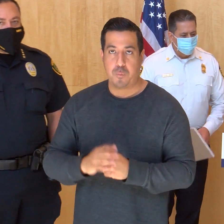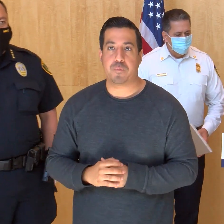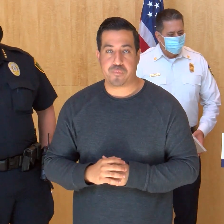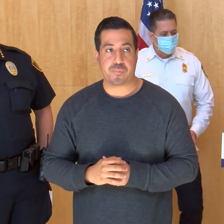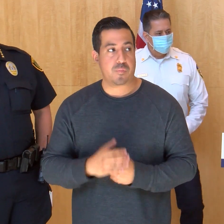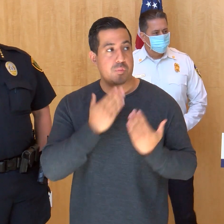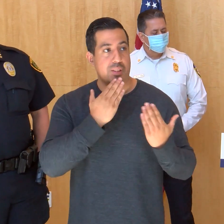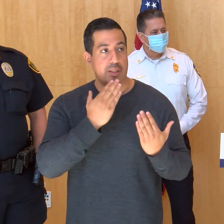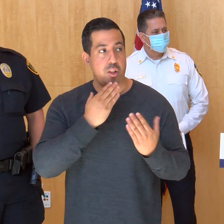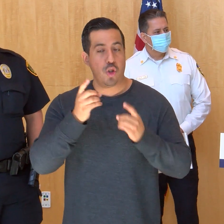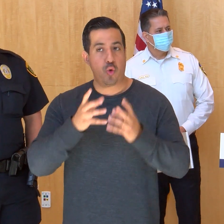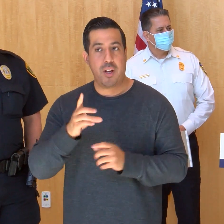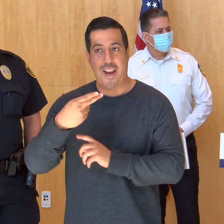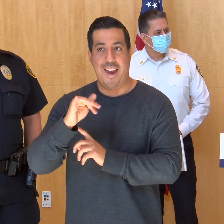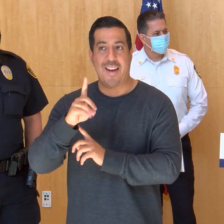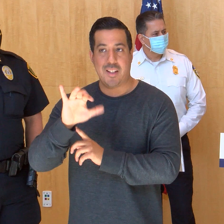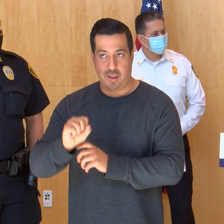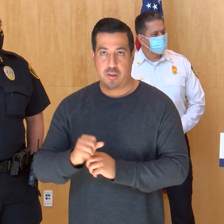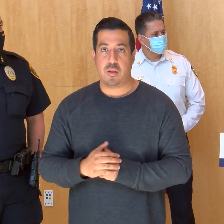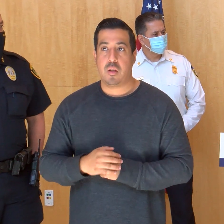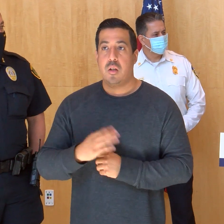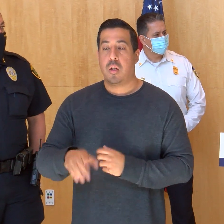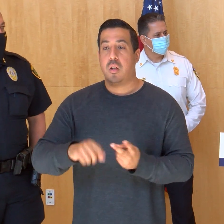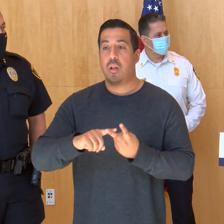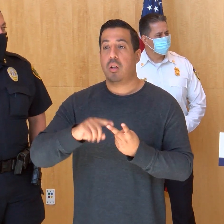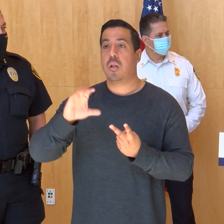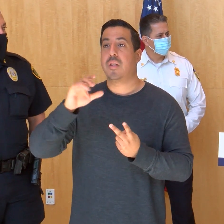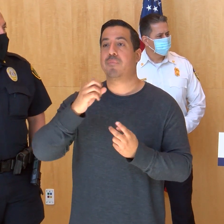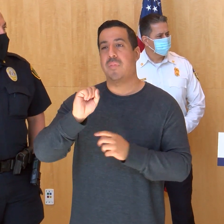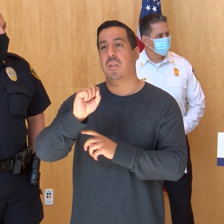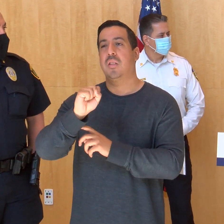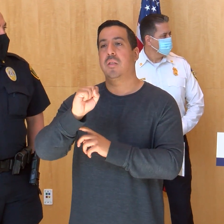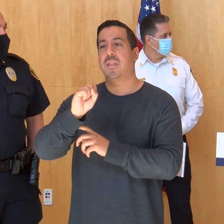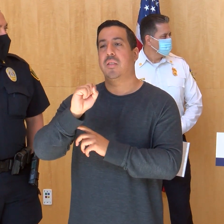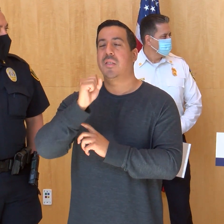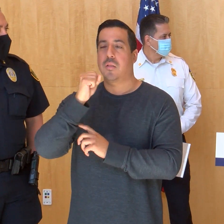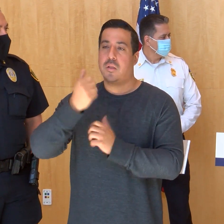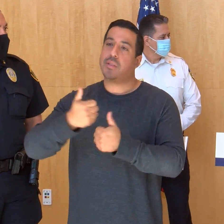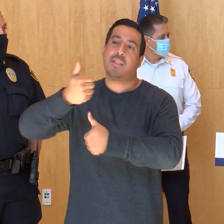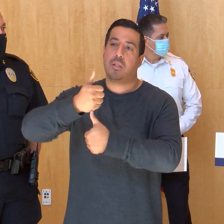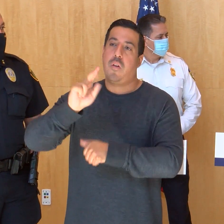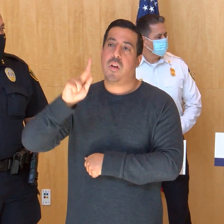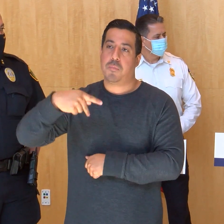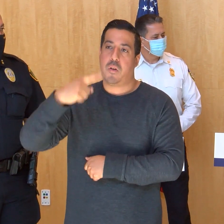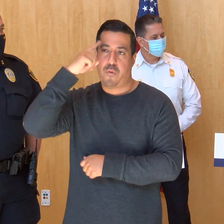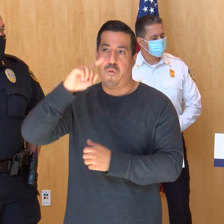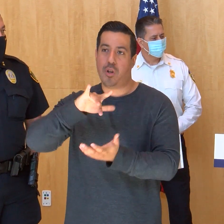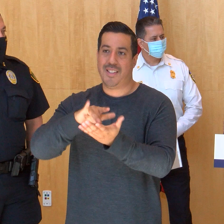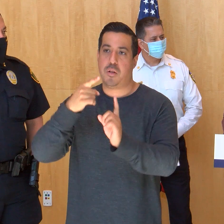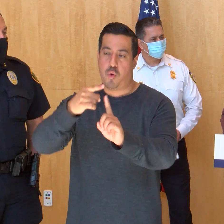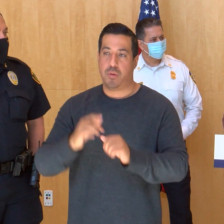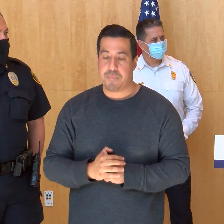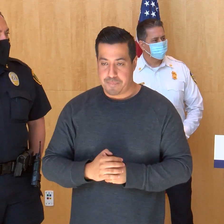Thank you, Director Haddock. Let me call up on Kitty Mikado, Senior Vice President of CenterPoint. Thank you, Mayor, and